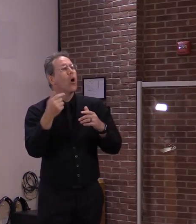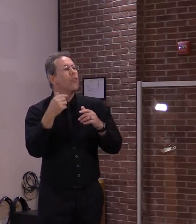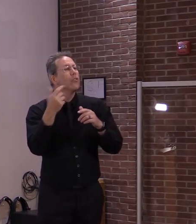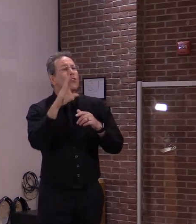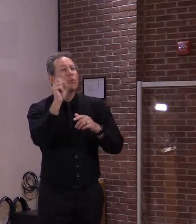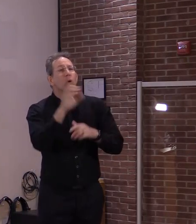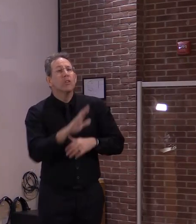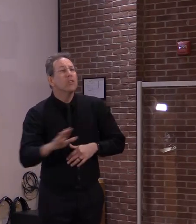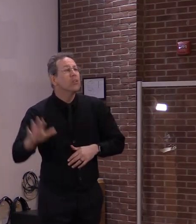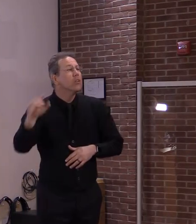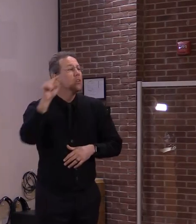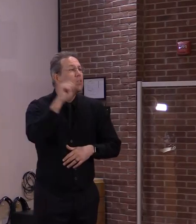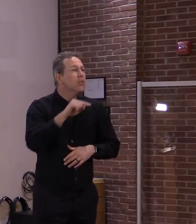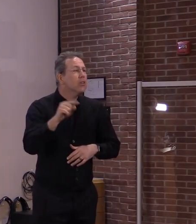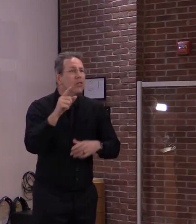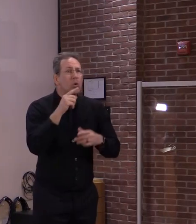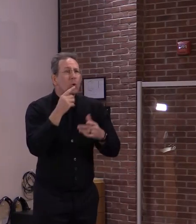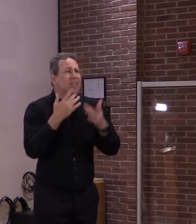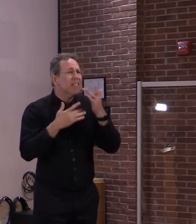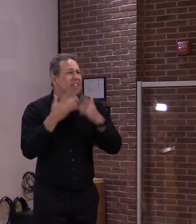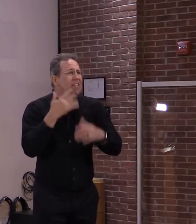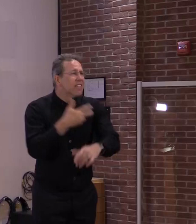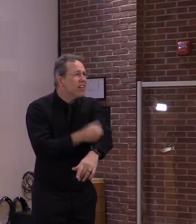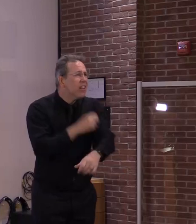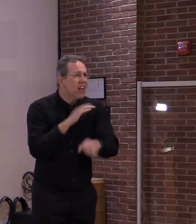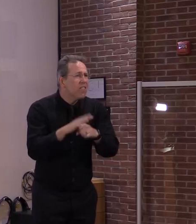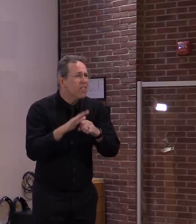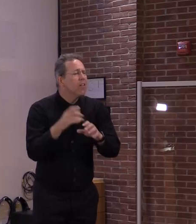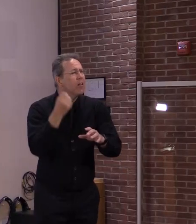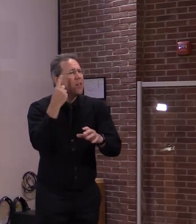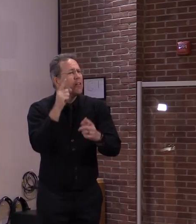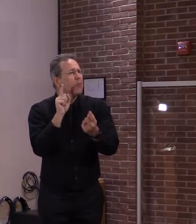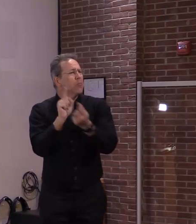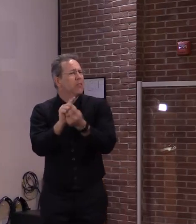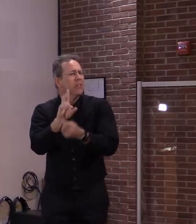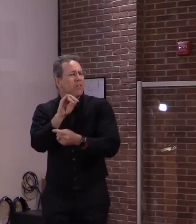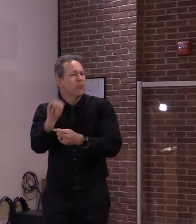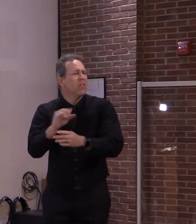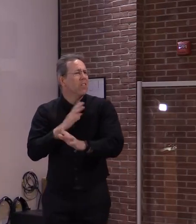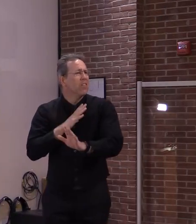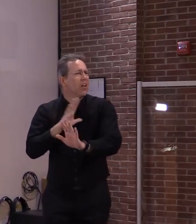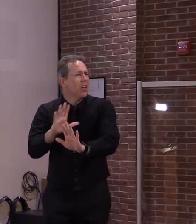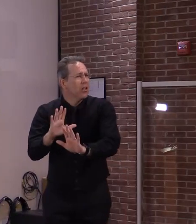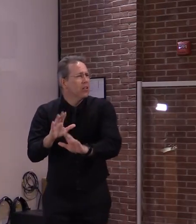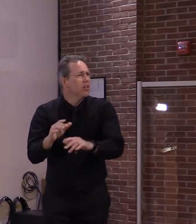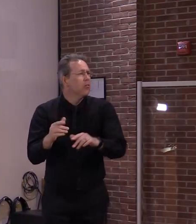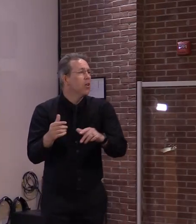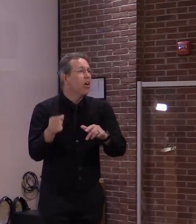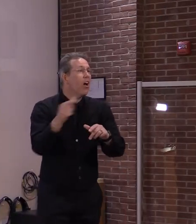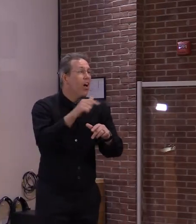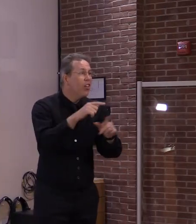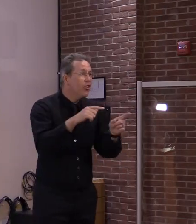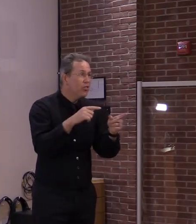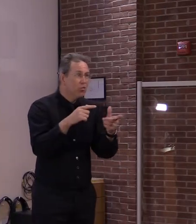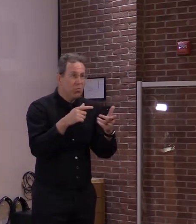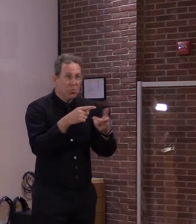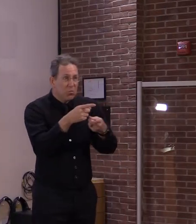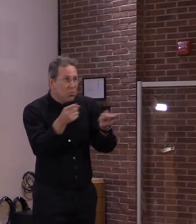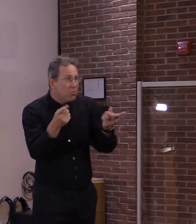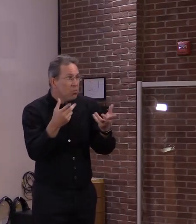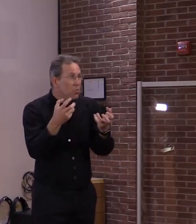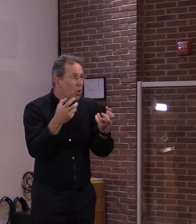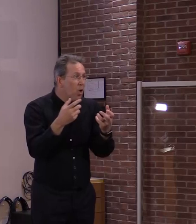you should hang your hat on a number, hang your hat on the range. And if you want to start the range at 70 going up to 85%, that's